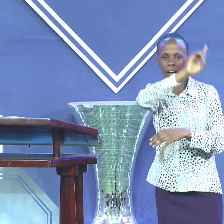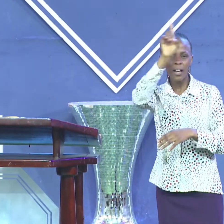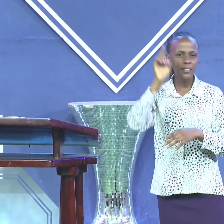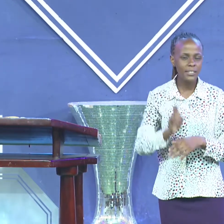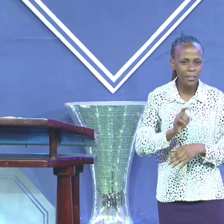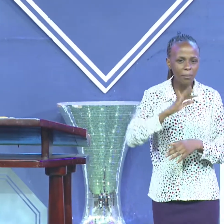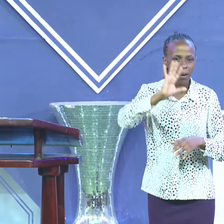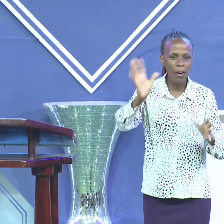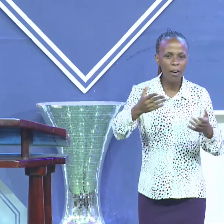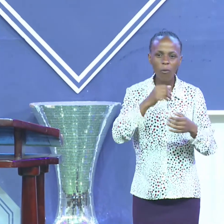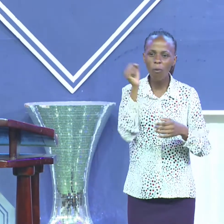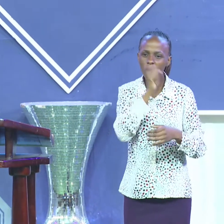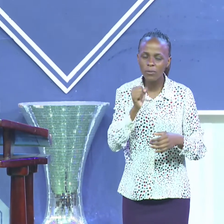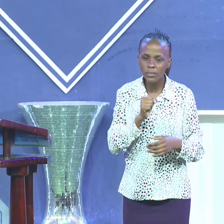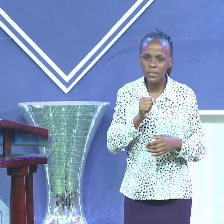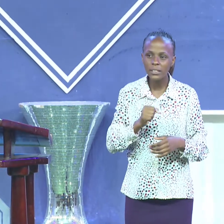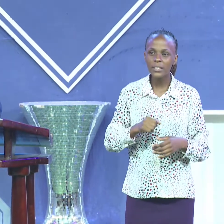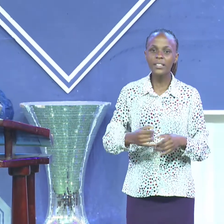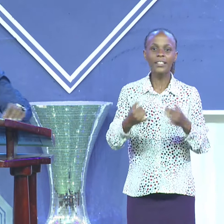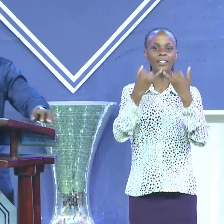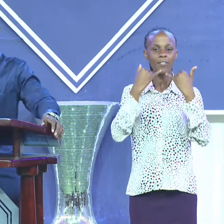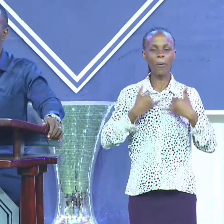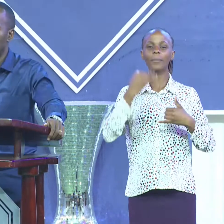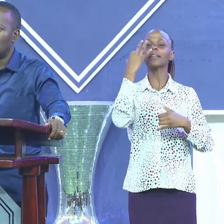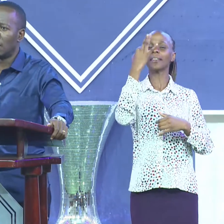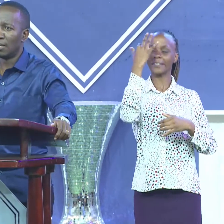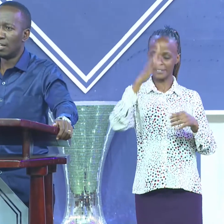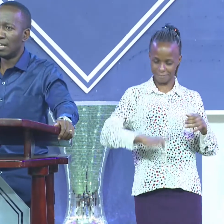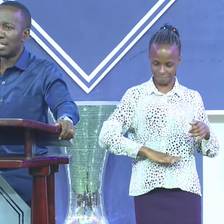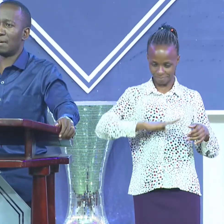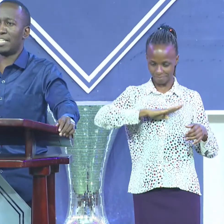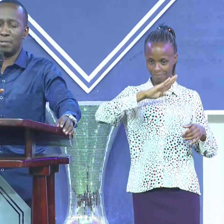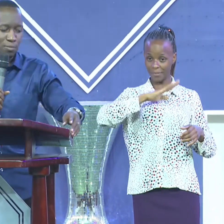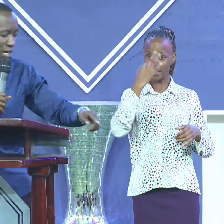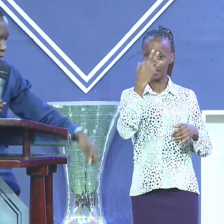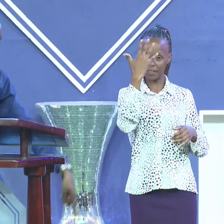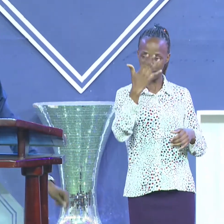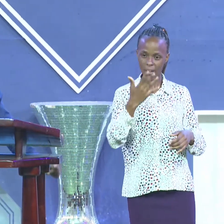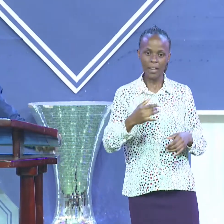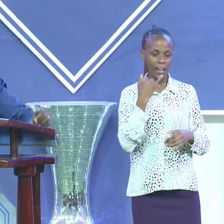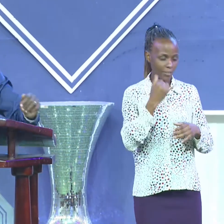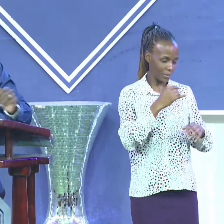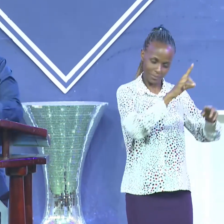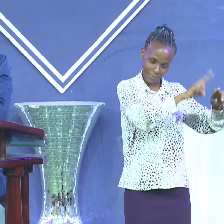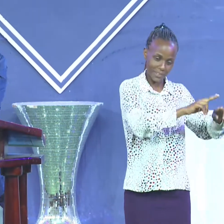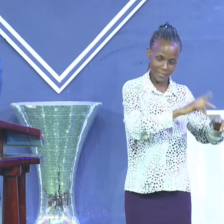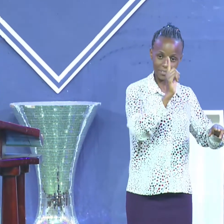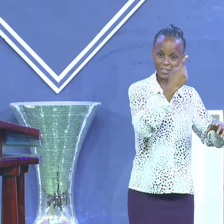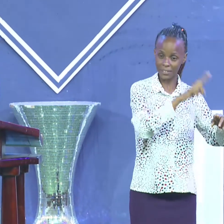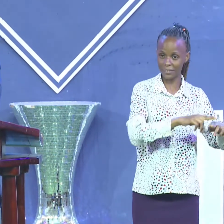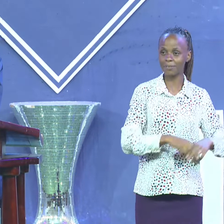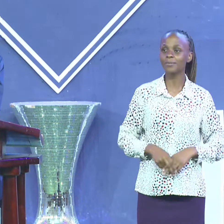I'll marry. And I asked him, how old are you? And he told me I'm 35 years of age. And I told him,